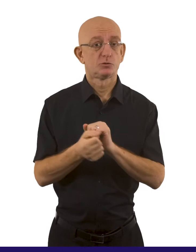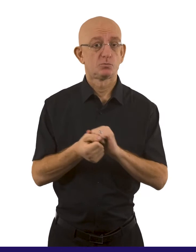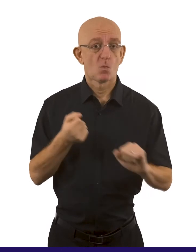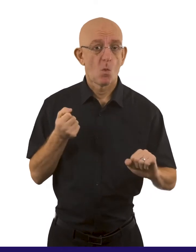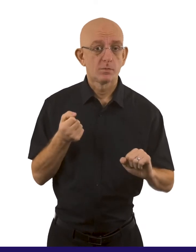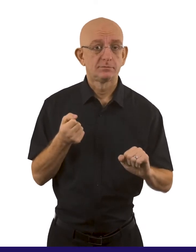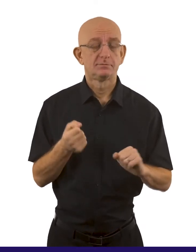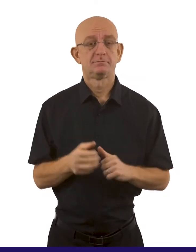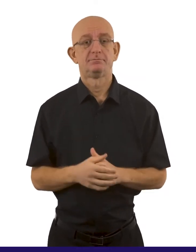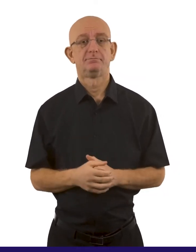sport,